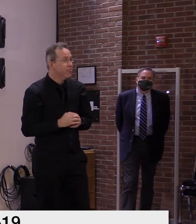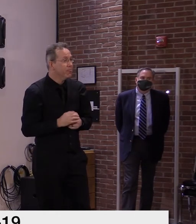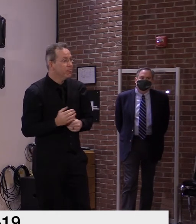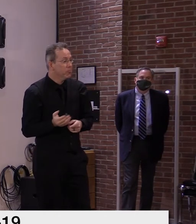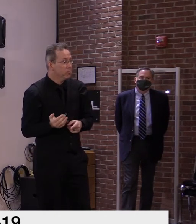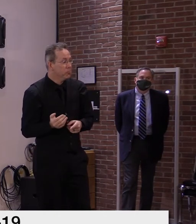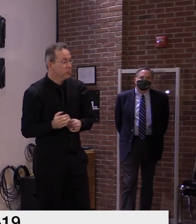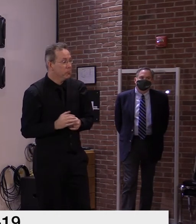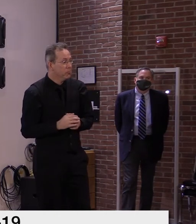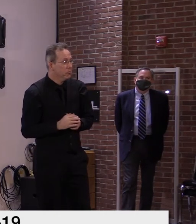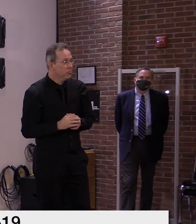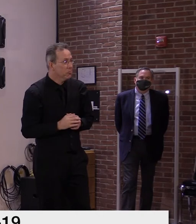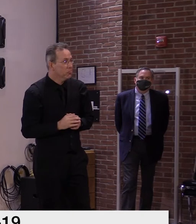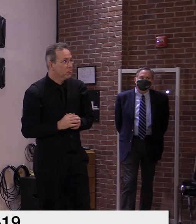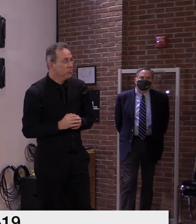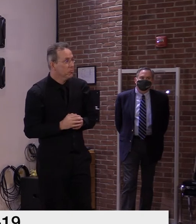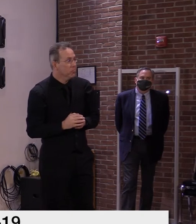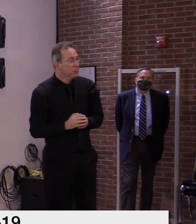mutant